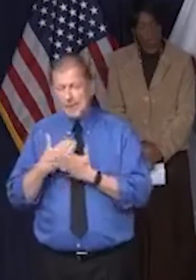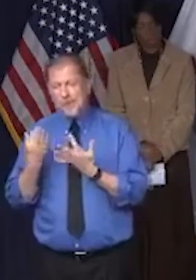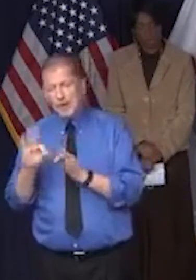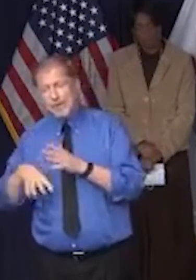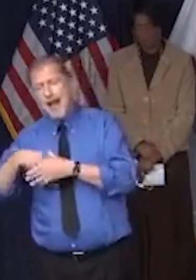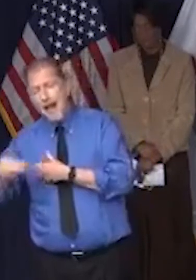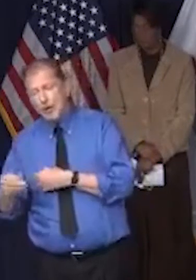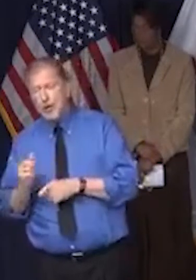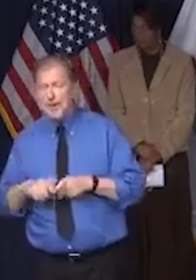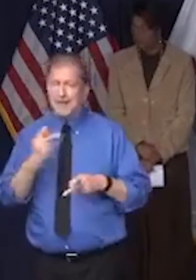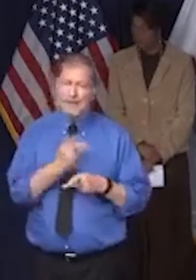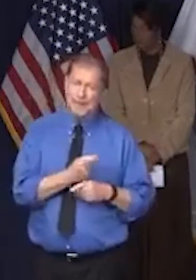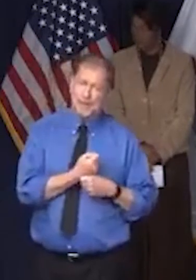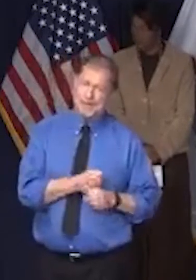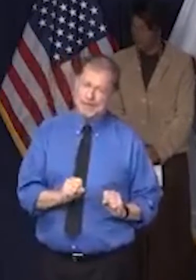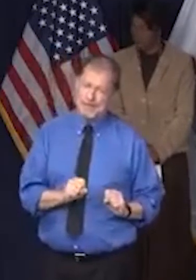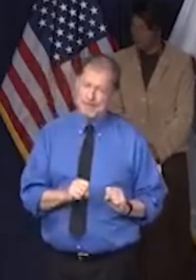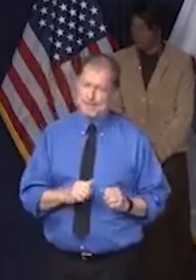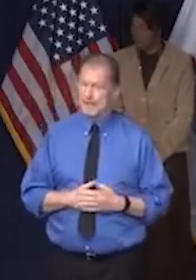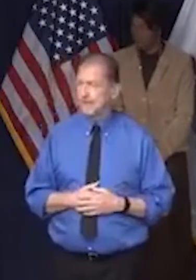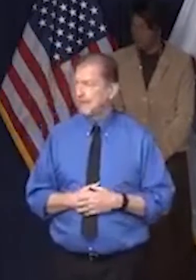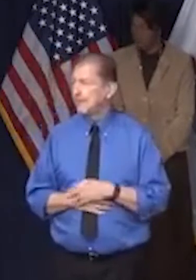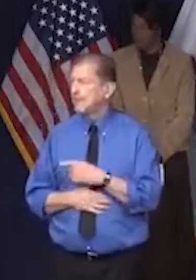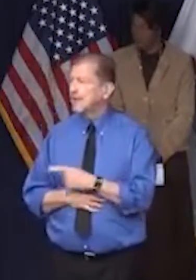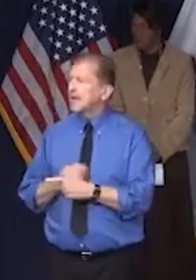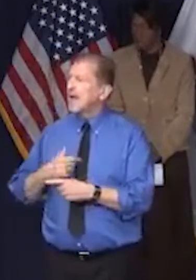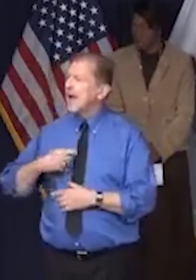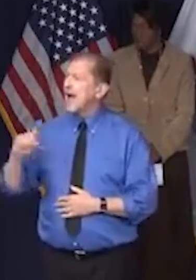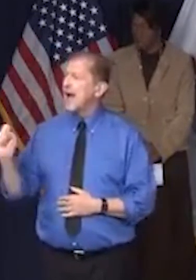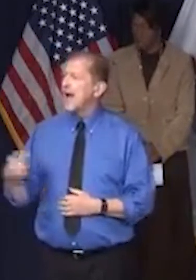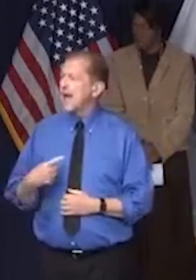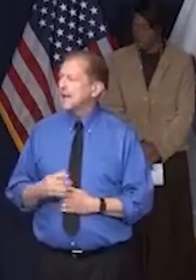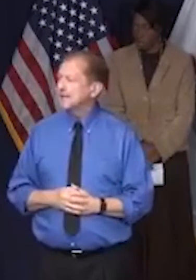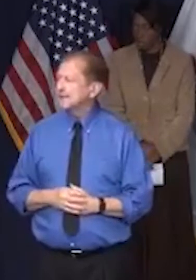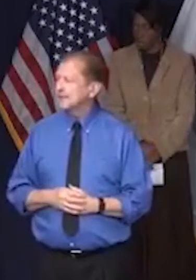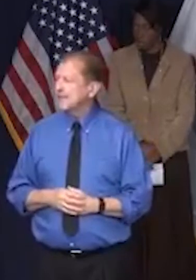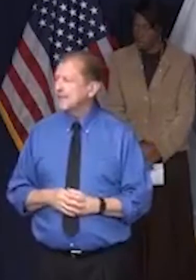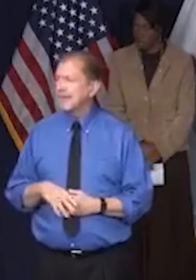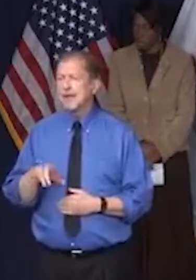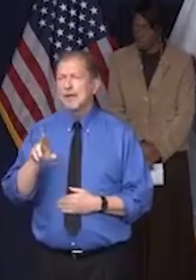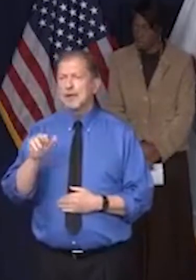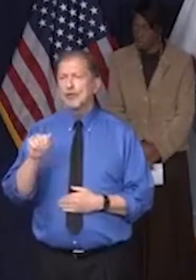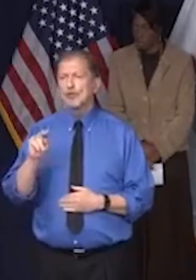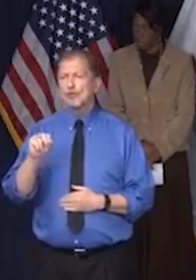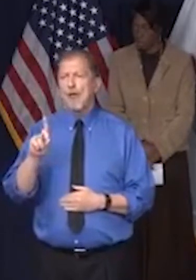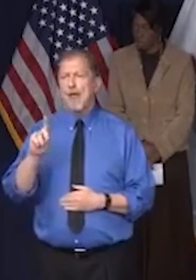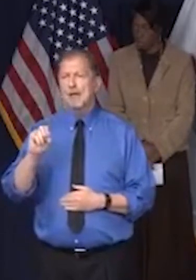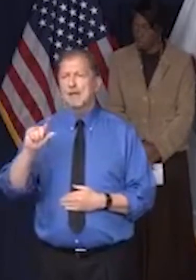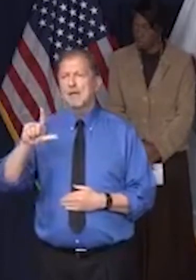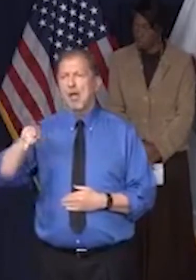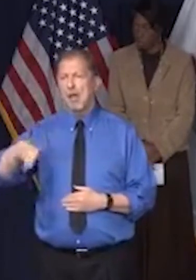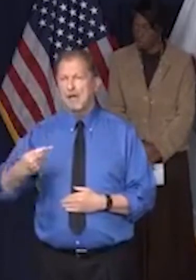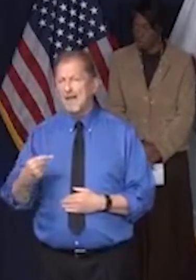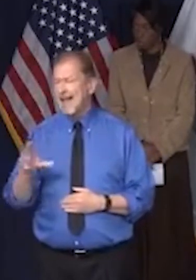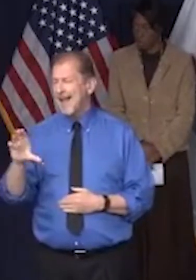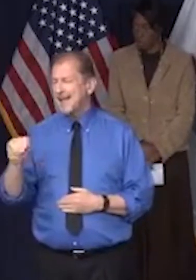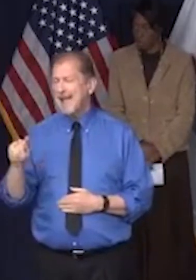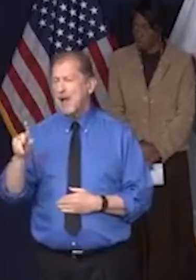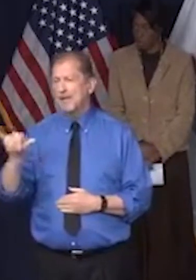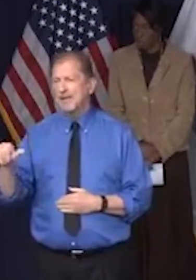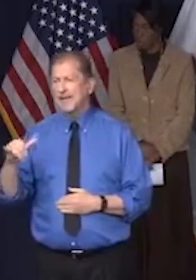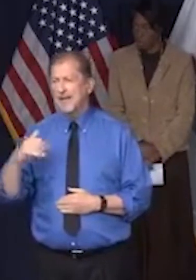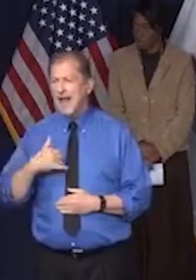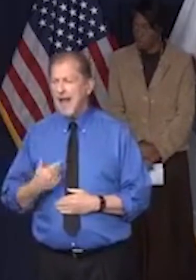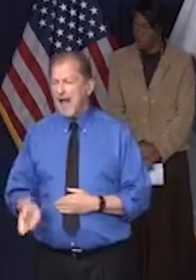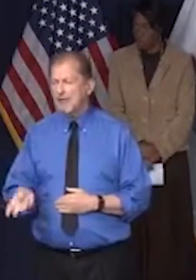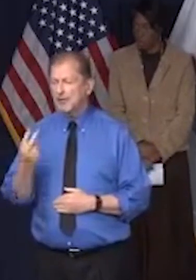here. Molly Parker at the Southern Illinois, and will be our last question. Is Randolph County on the state's radar, given that you have two large facilities there, Menard